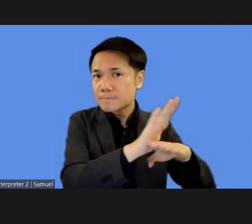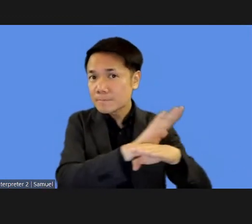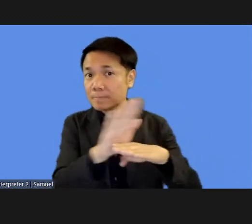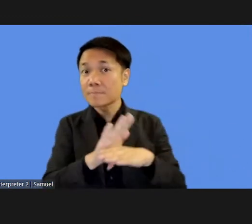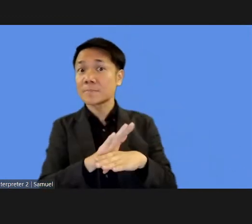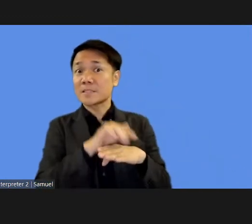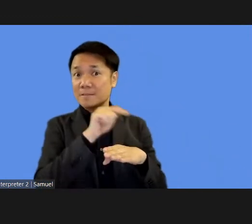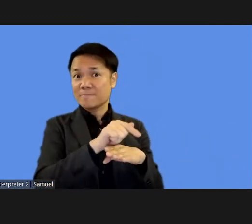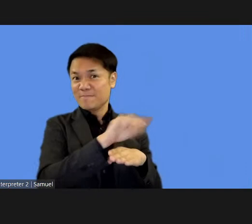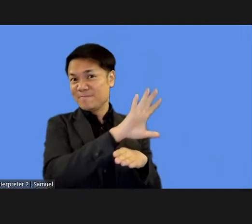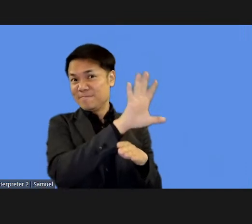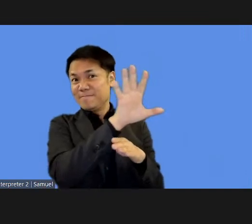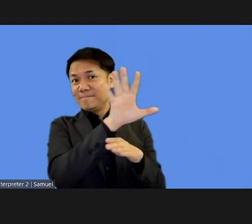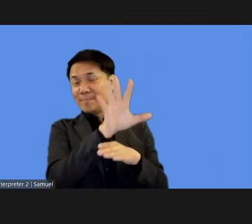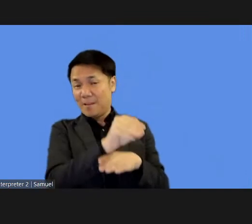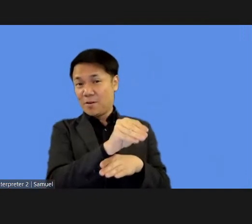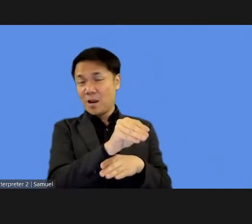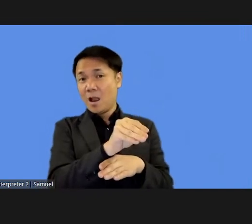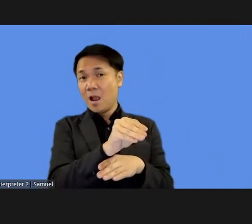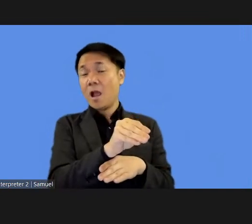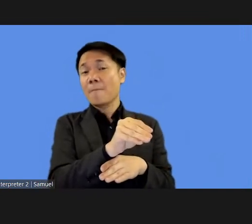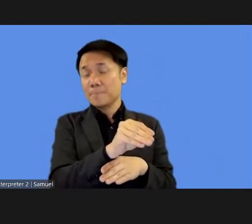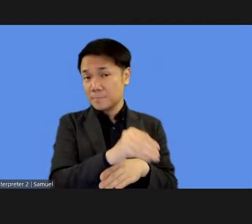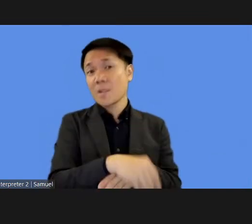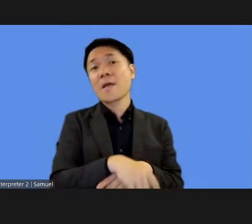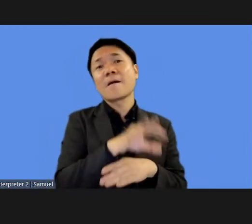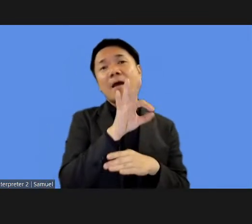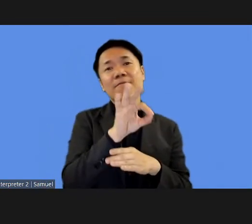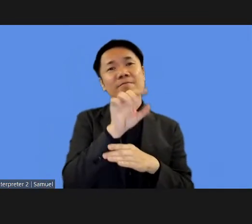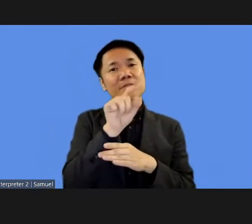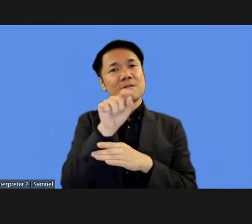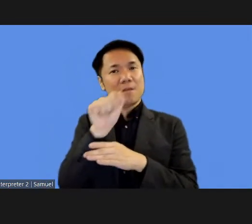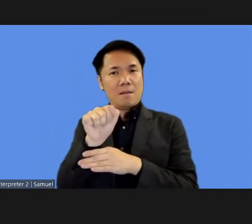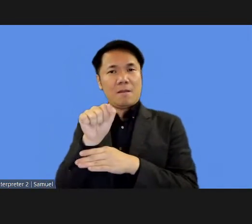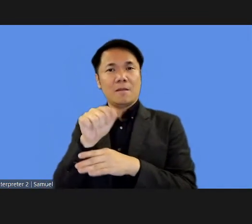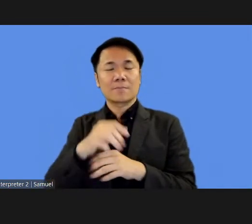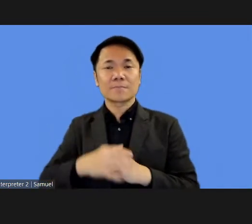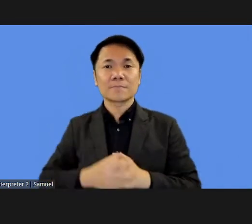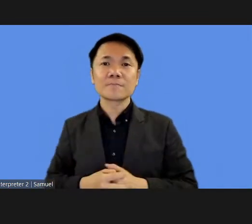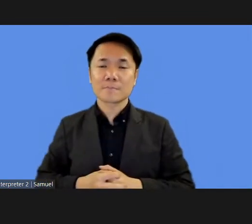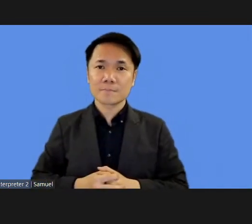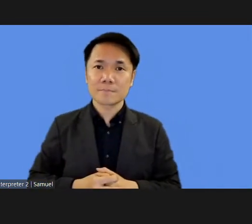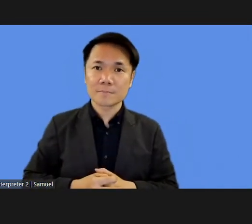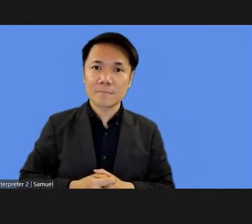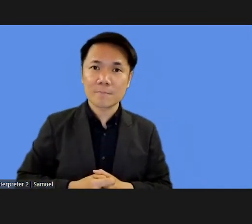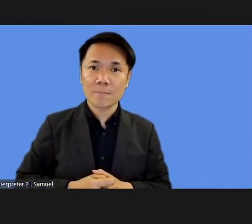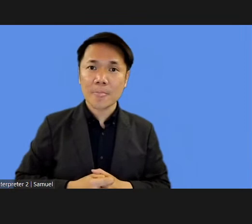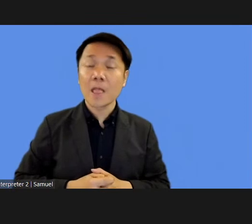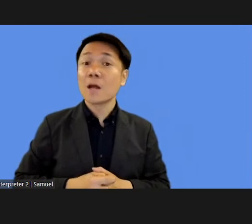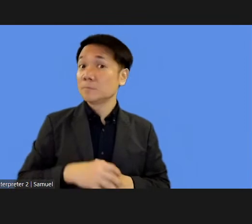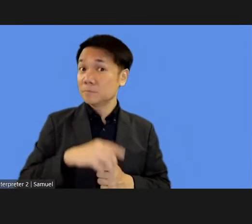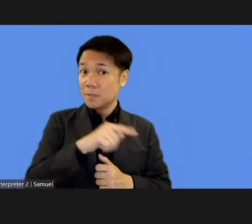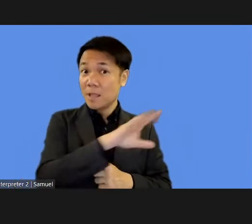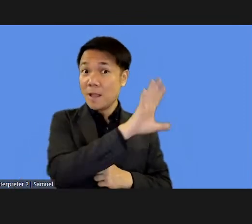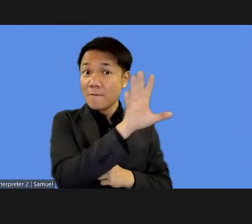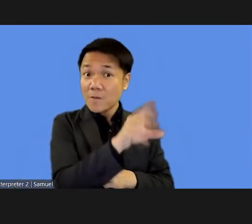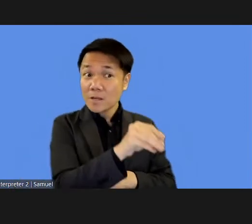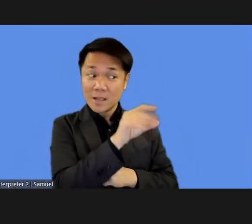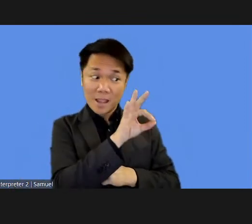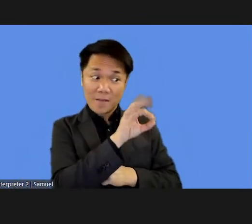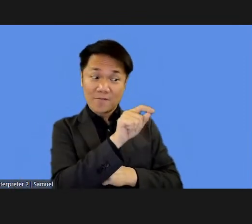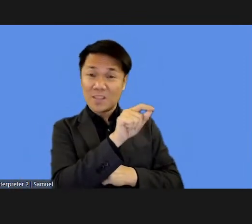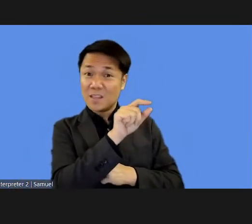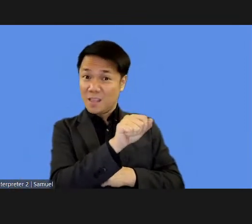African Continental Free Trade Area. Because Africa has at its core what is needed to do that. There is the